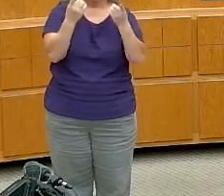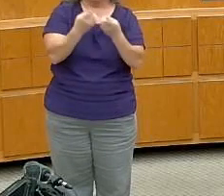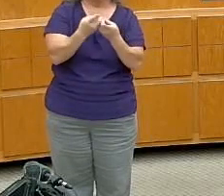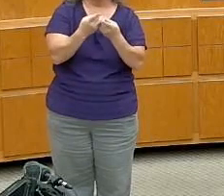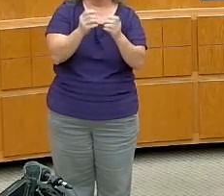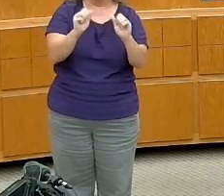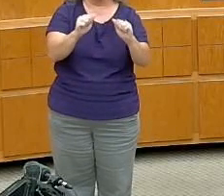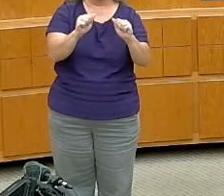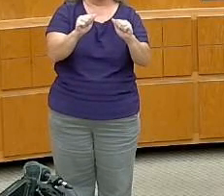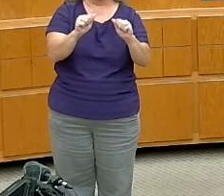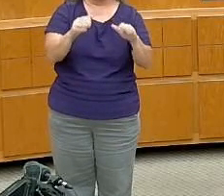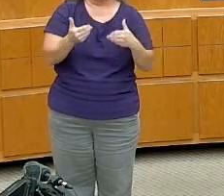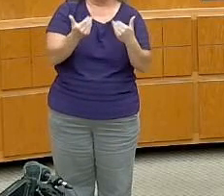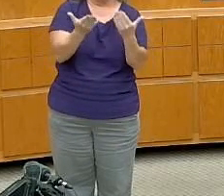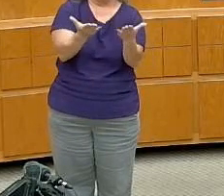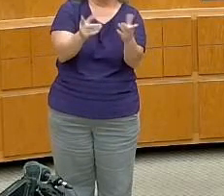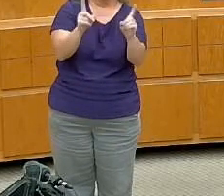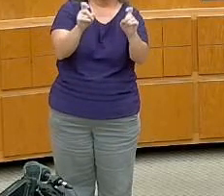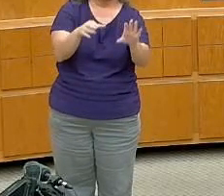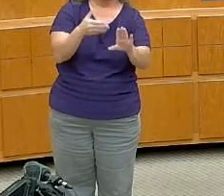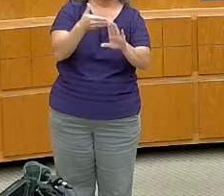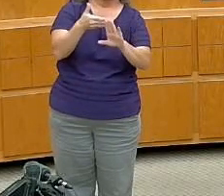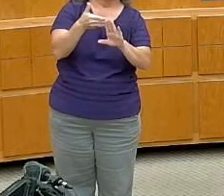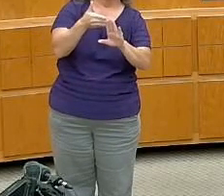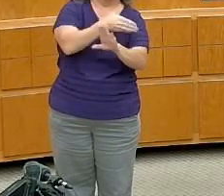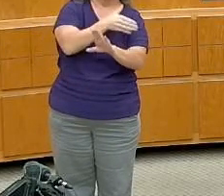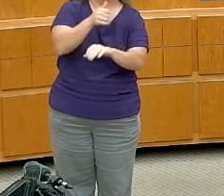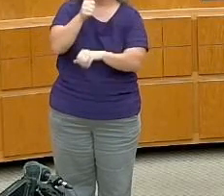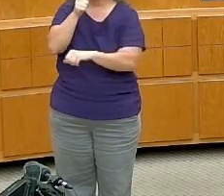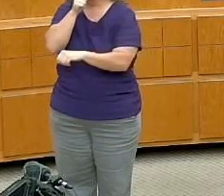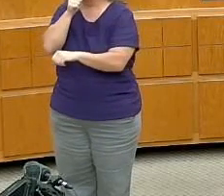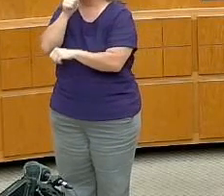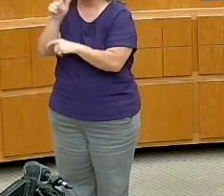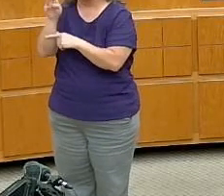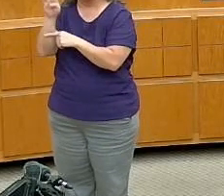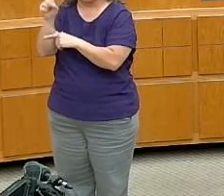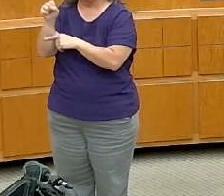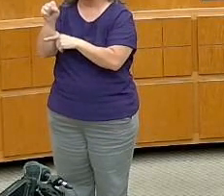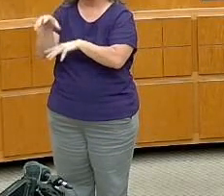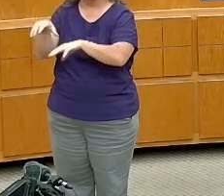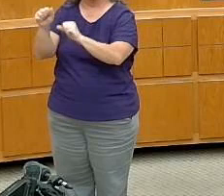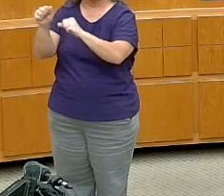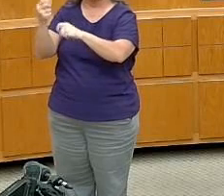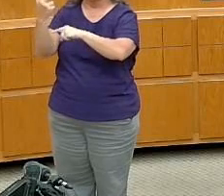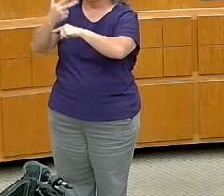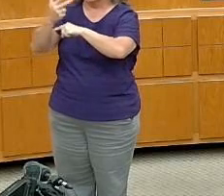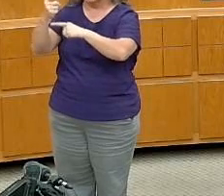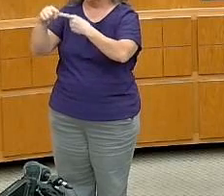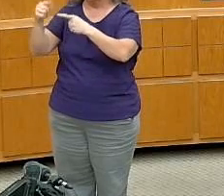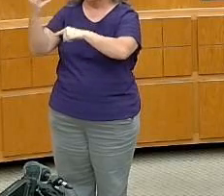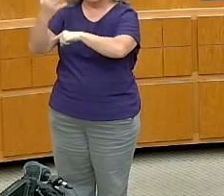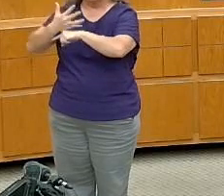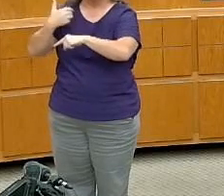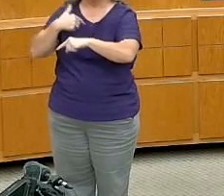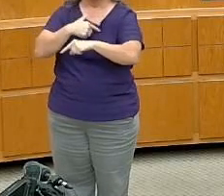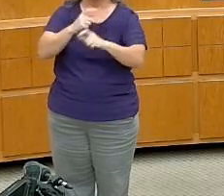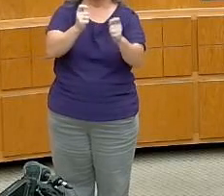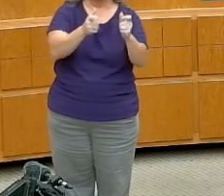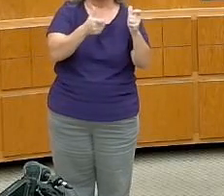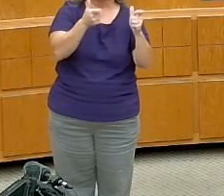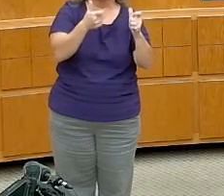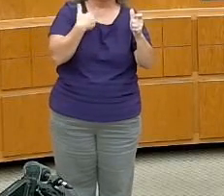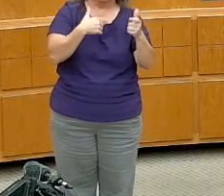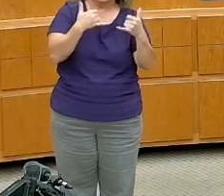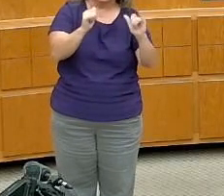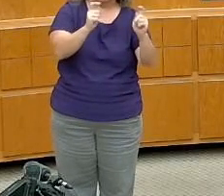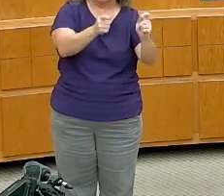our community in advance of private labs taking 3 to 5 days. We could be much quicker. We are still much